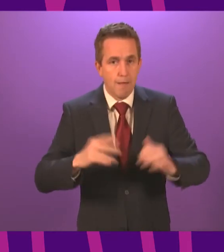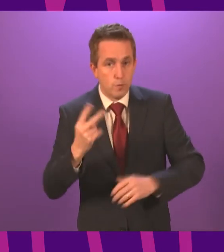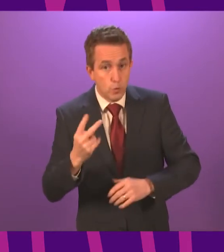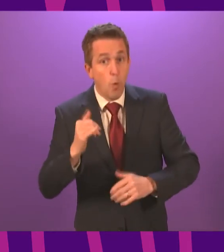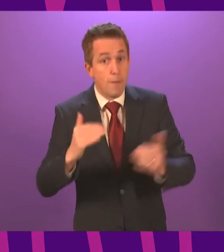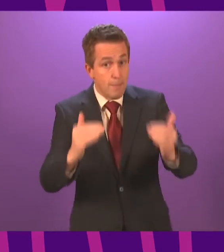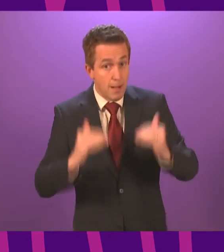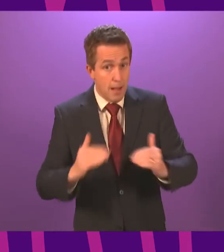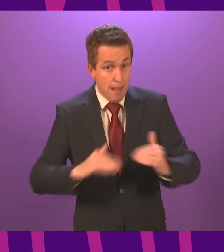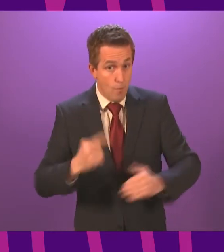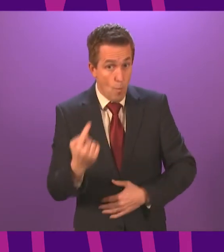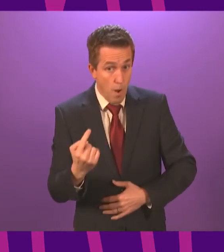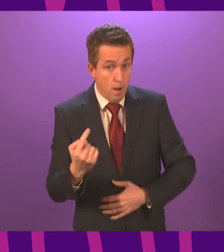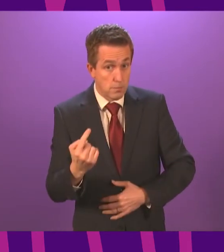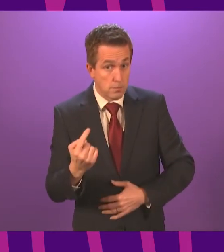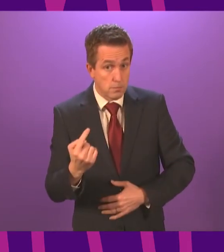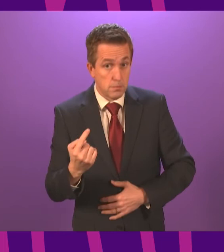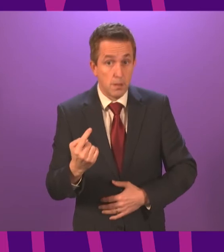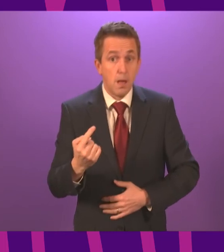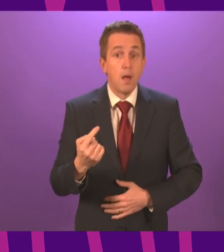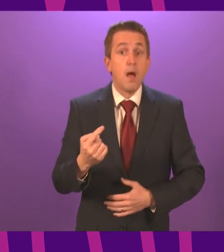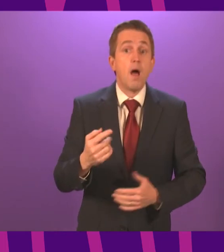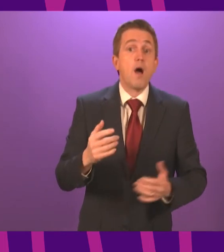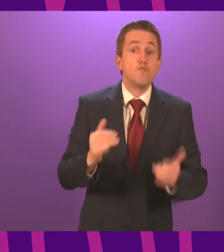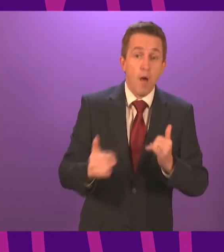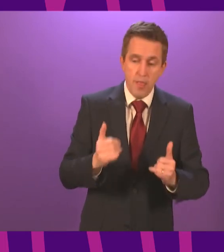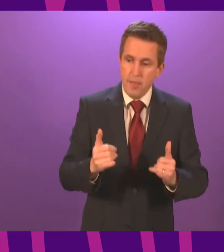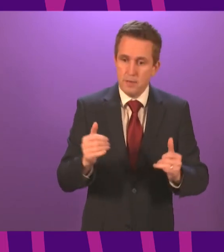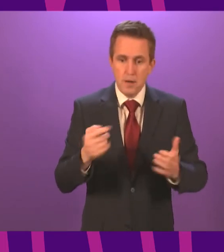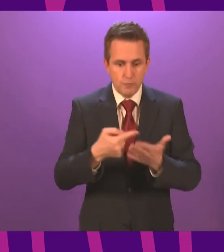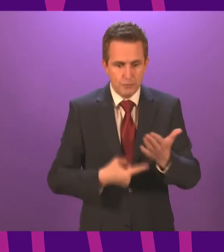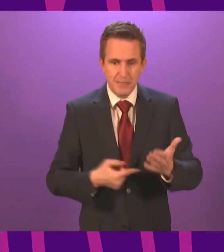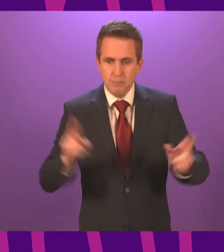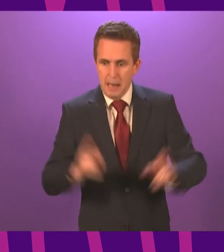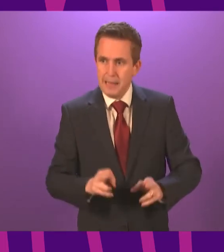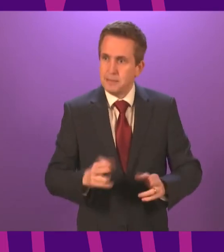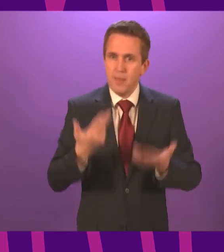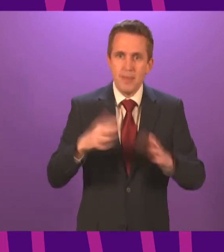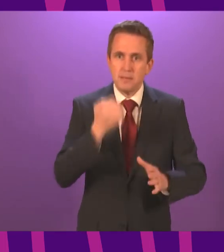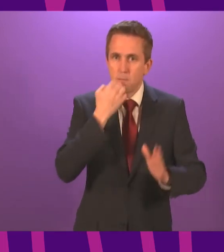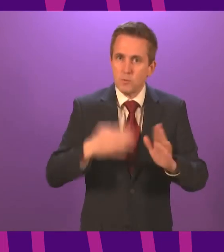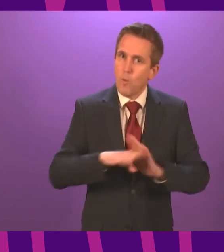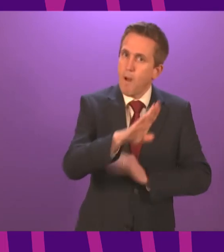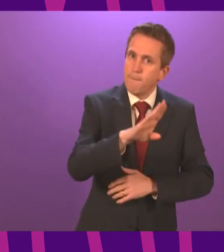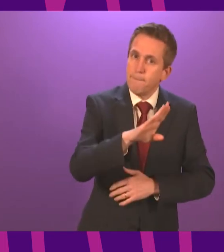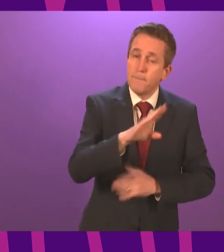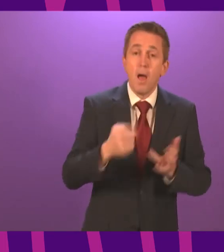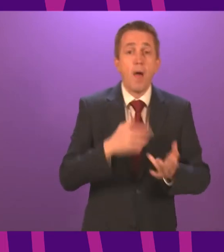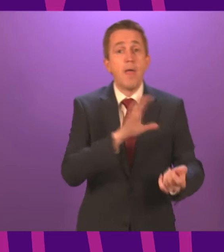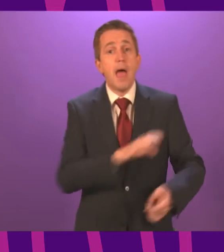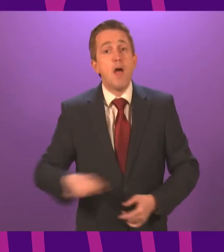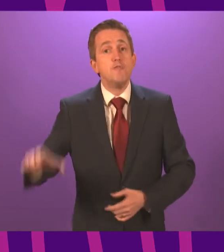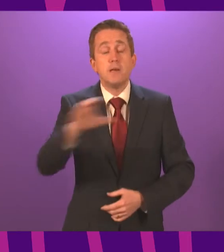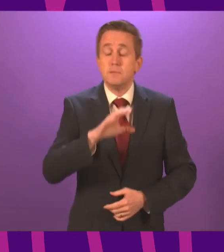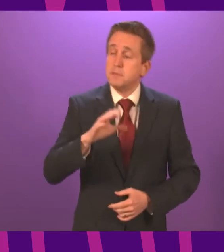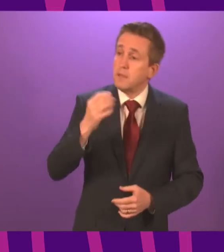1, rather than experience a rise in cases following the loosening of restrictions. While other areas have shown a stabilising of case